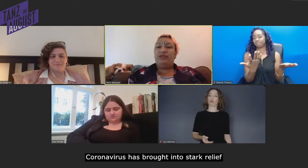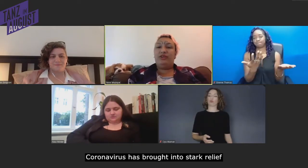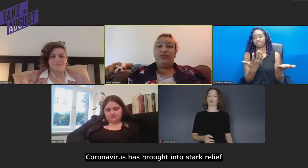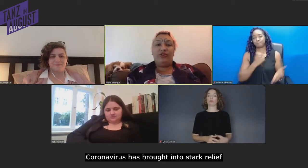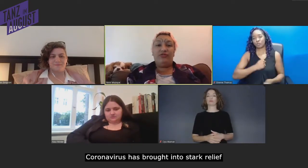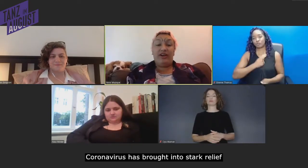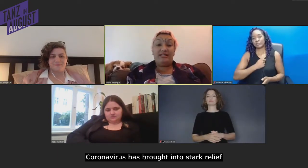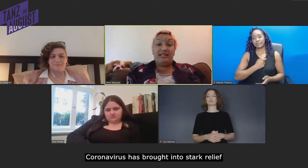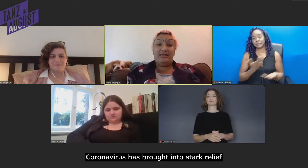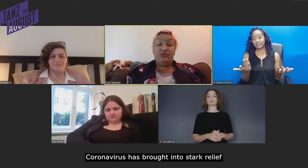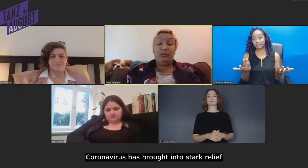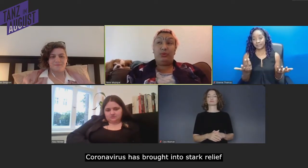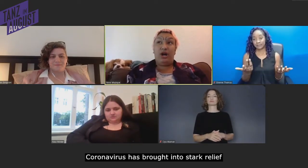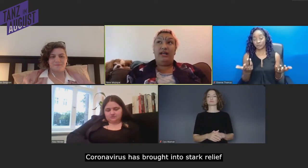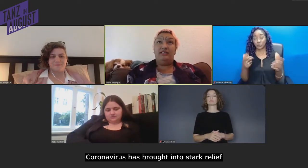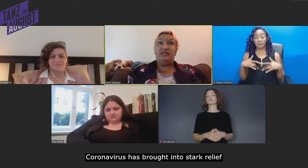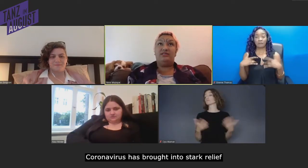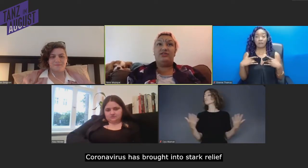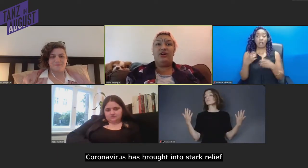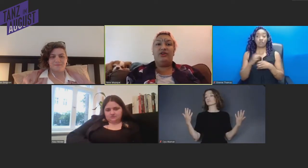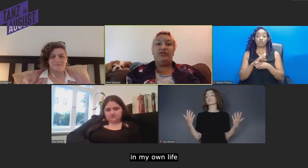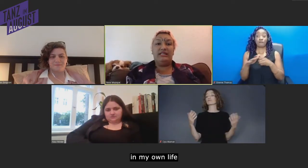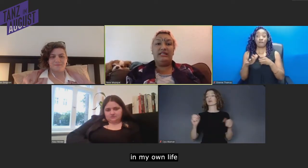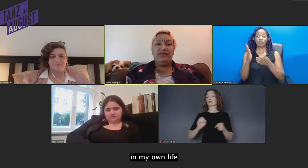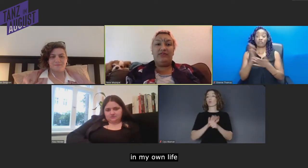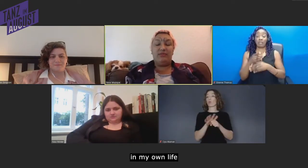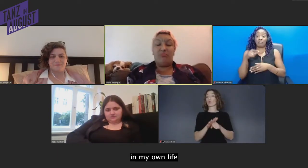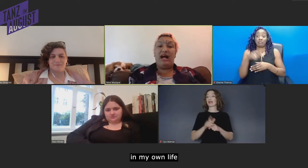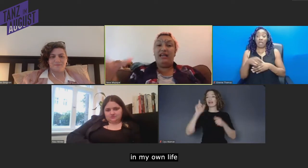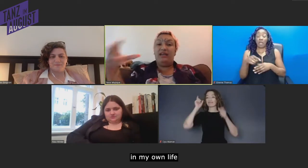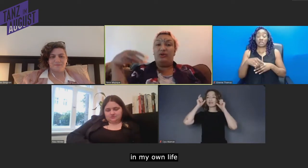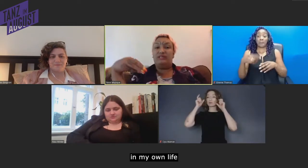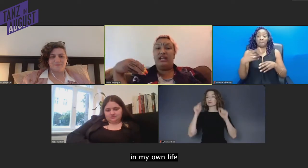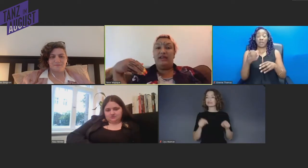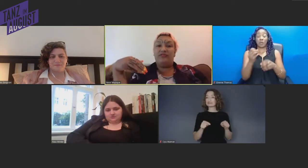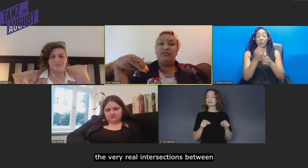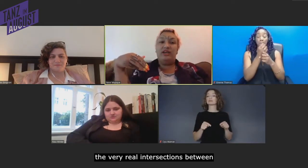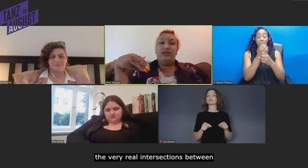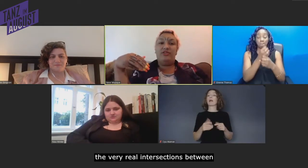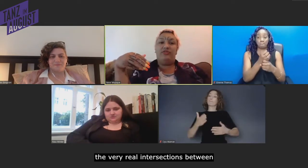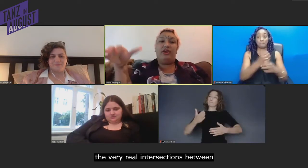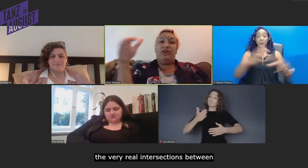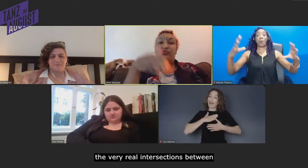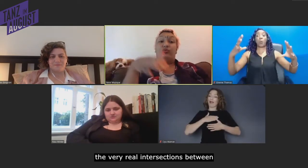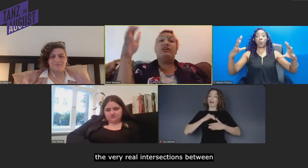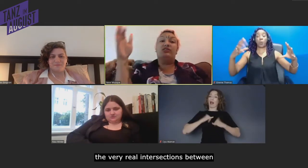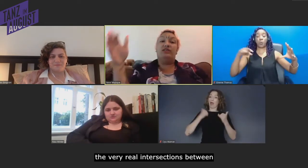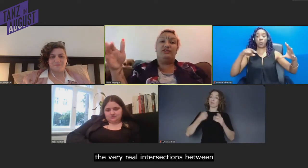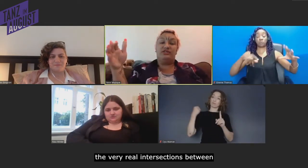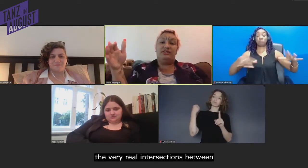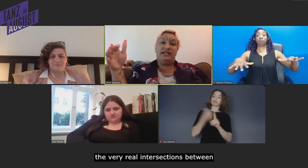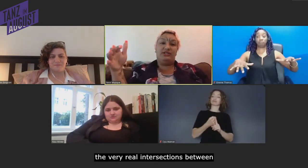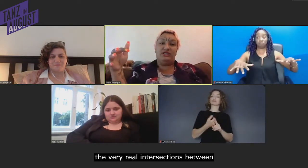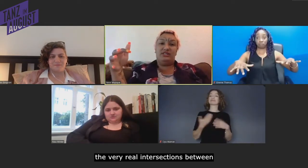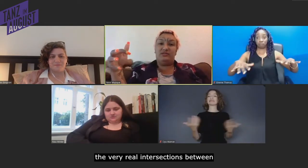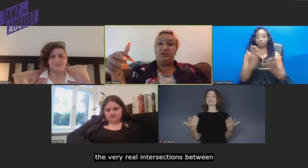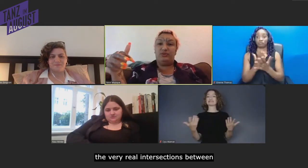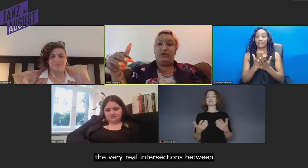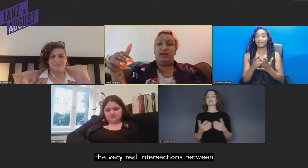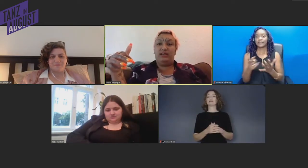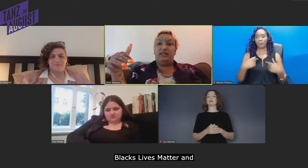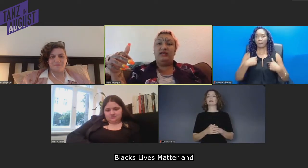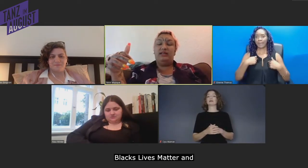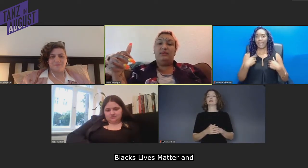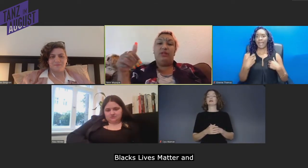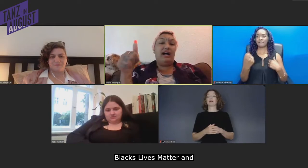feel like coronavirus has really brought into stark relief in my own life the very real intersections